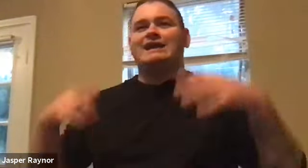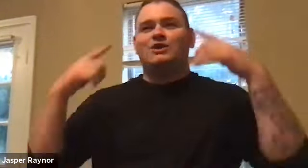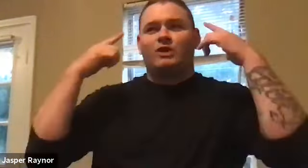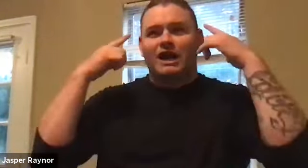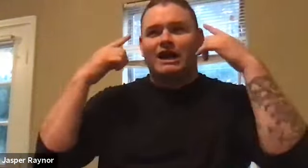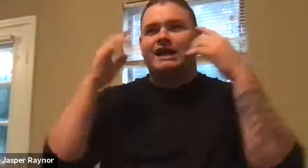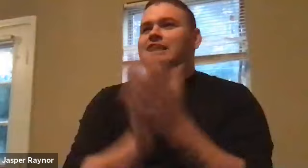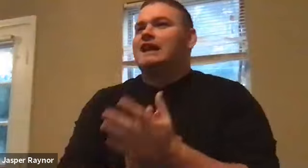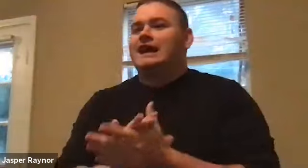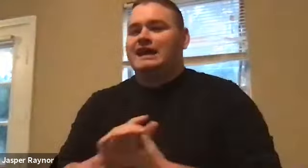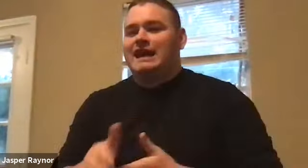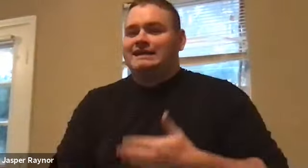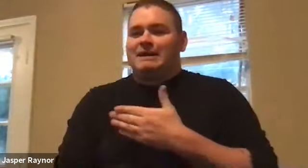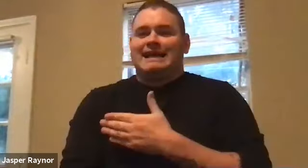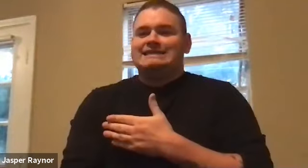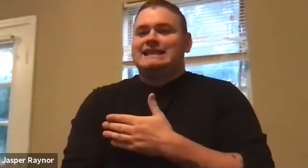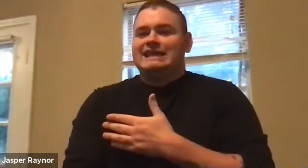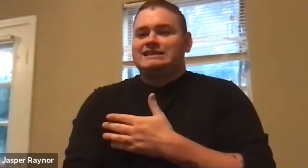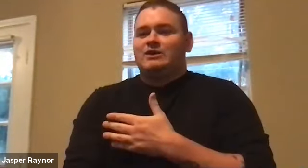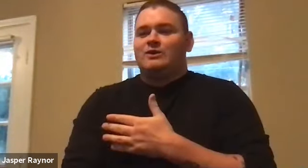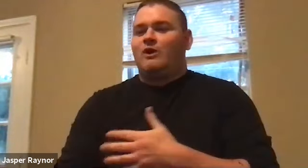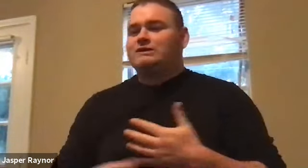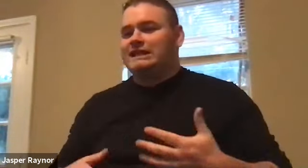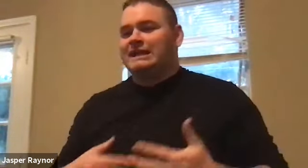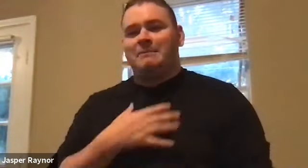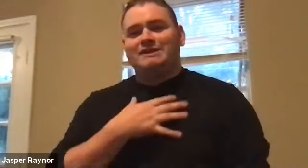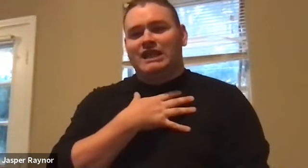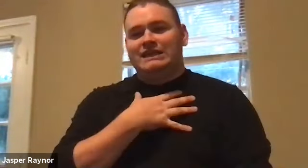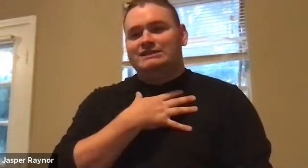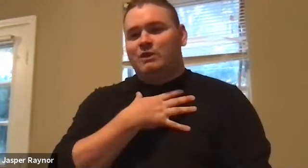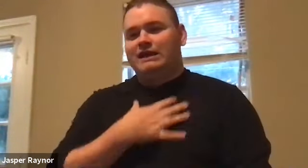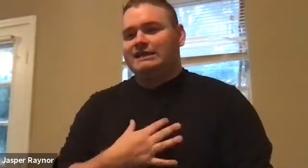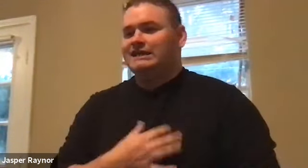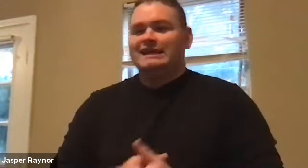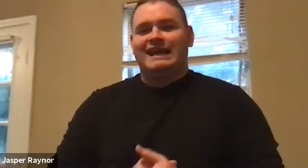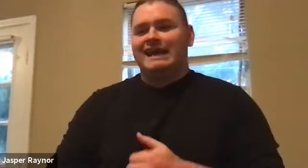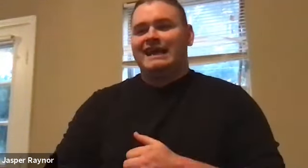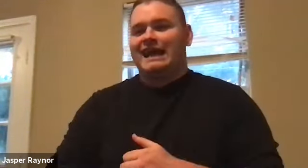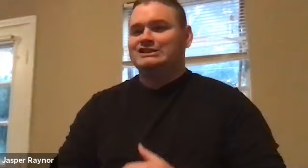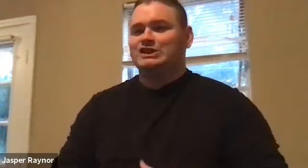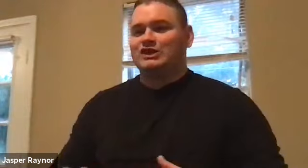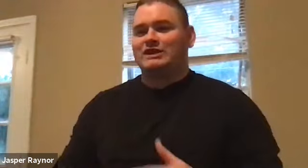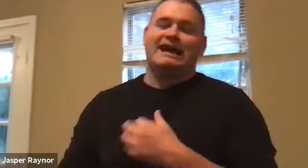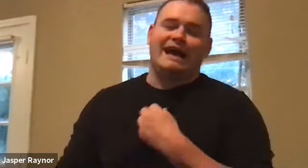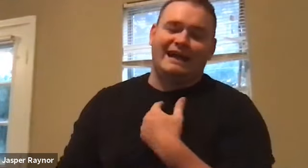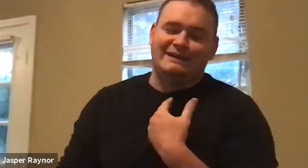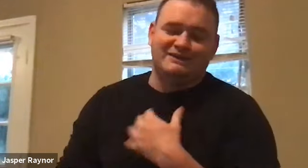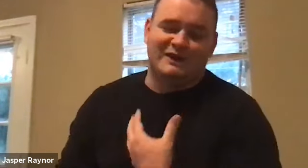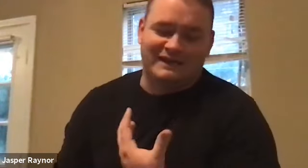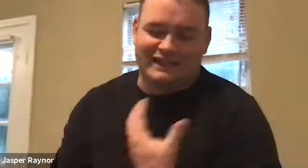new cut, and had my nice kicks on. Walked in, had my chain swinging, and I just looked good. It was like a